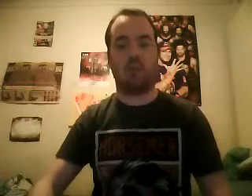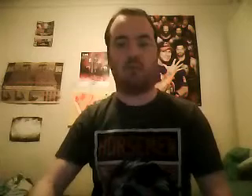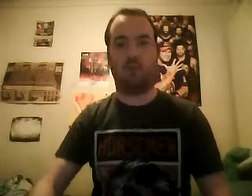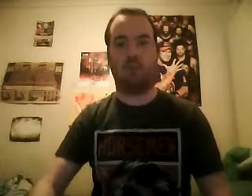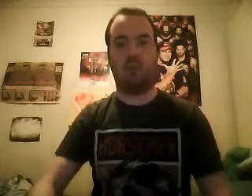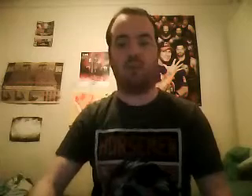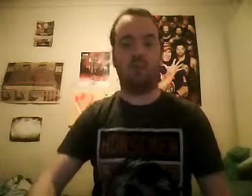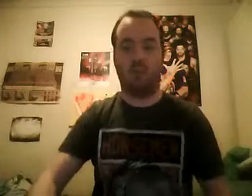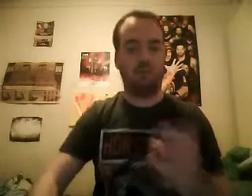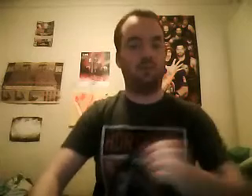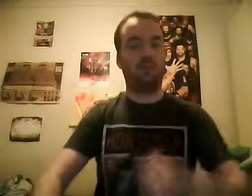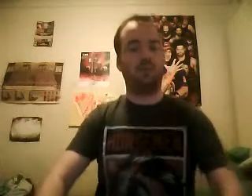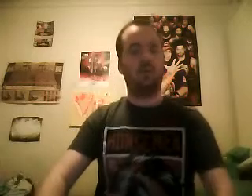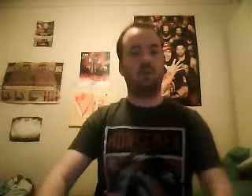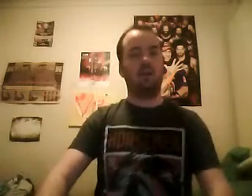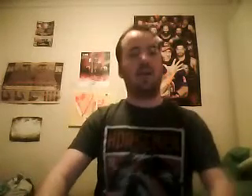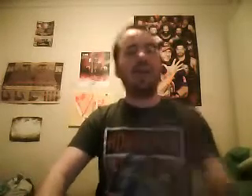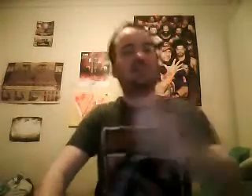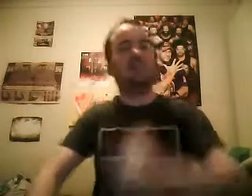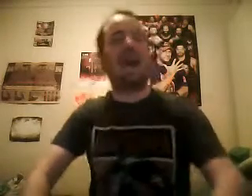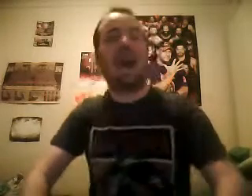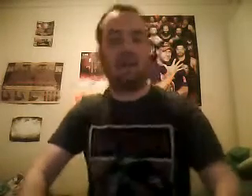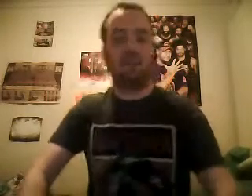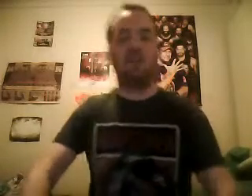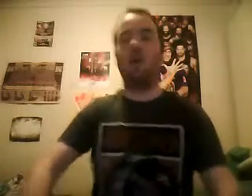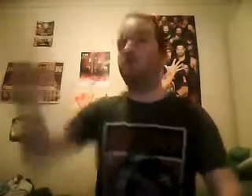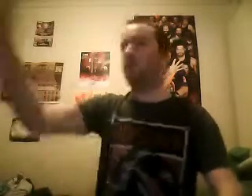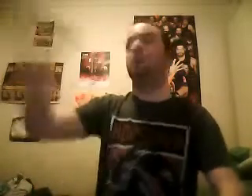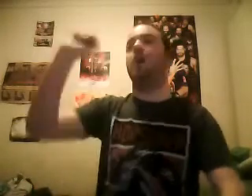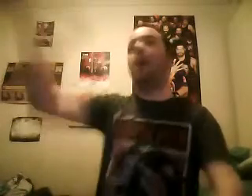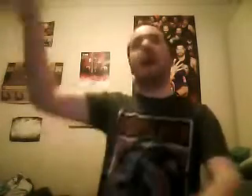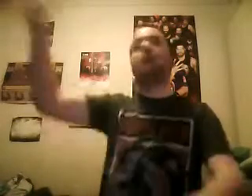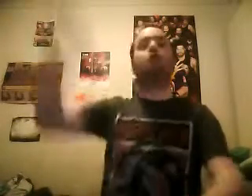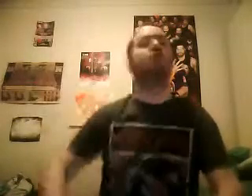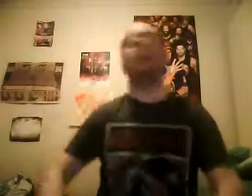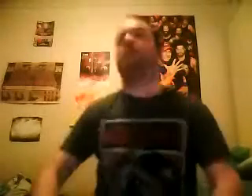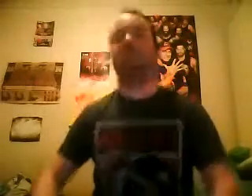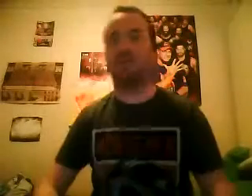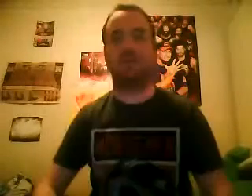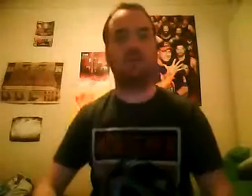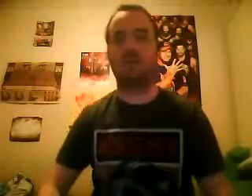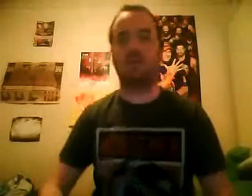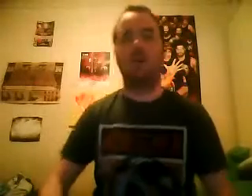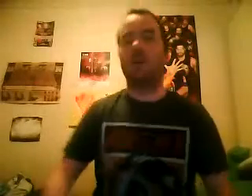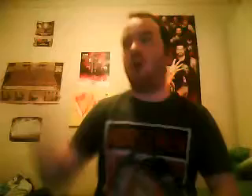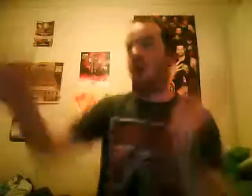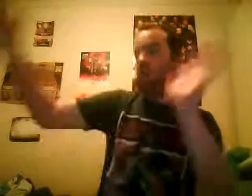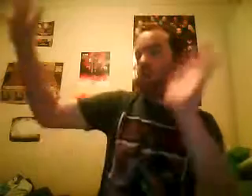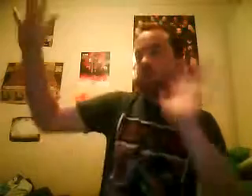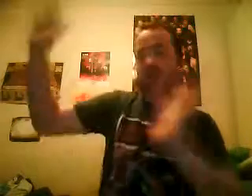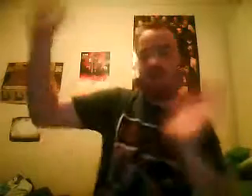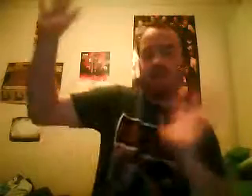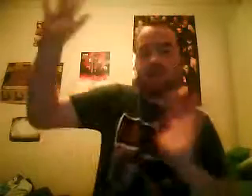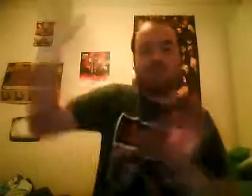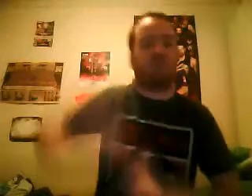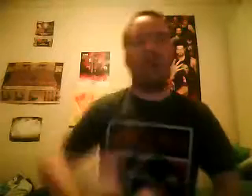Hardcore Championship? Answer me that, all you hardcore lovers. Oh, we want something like this back